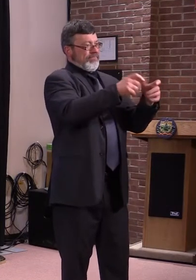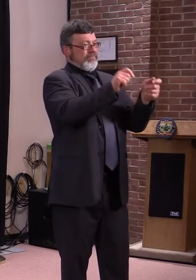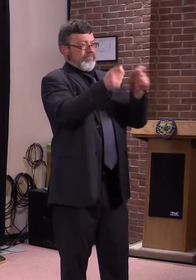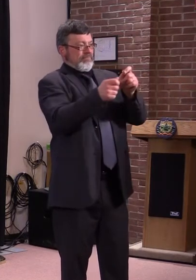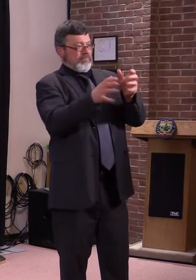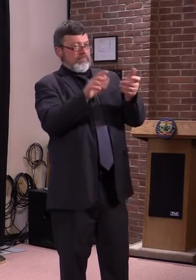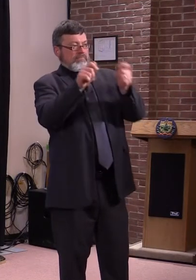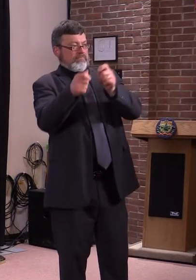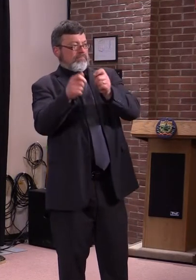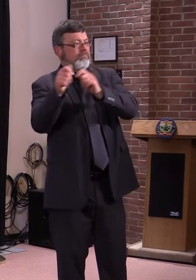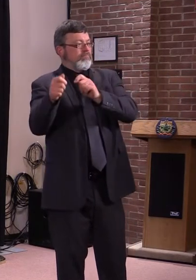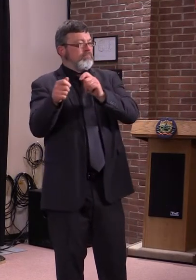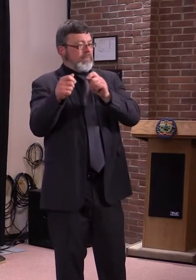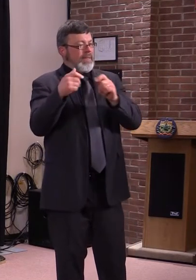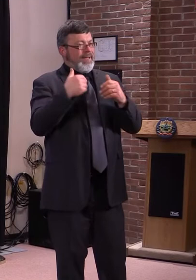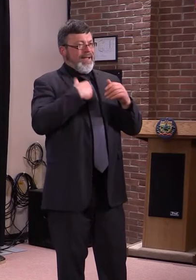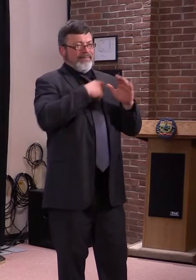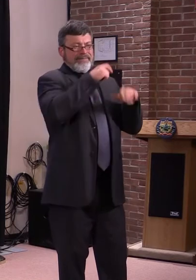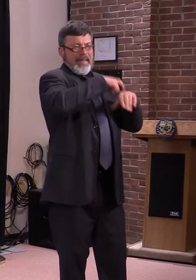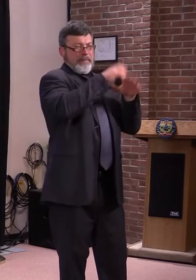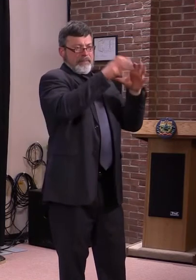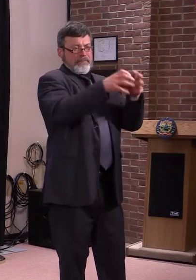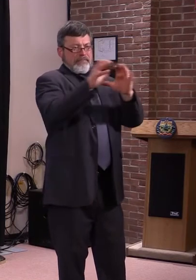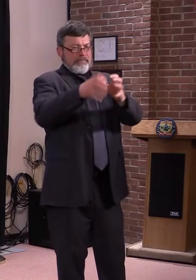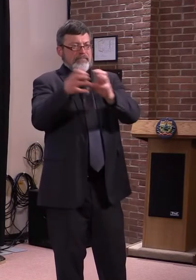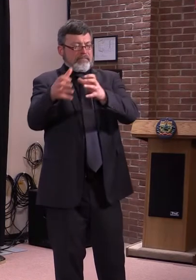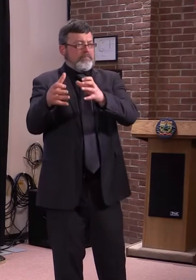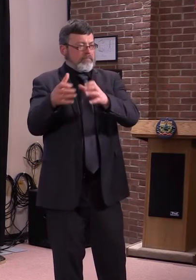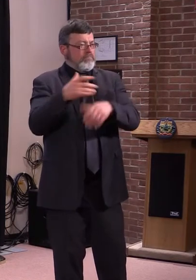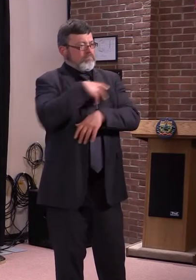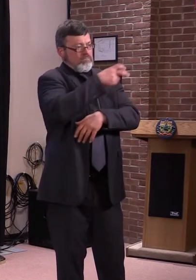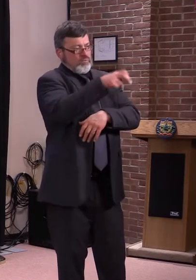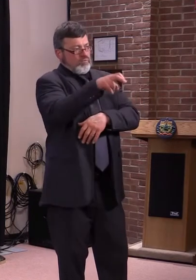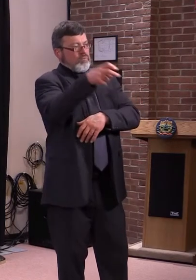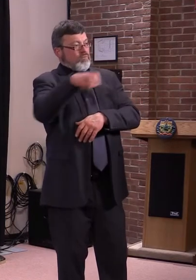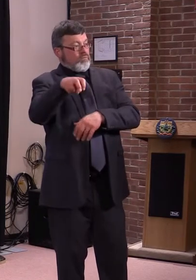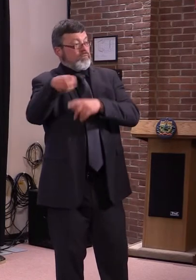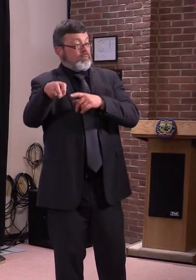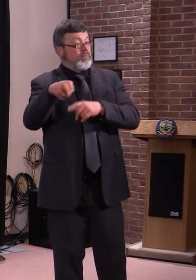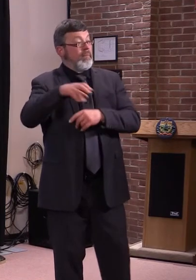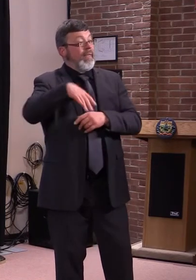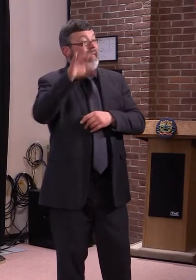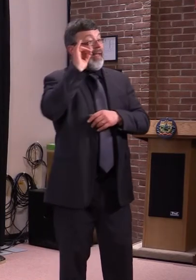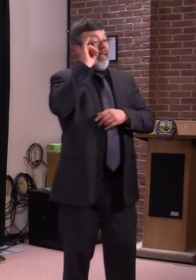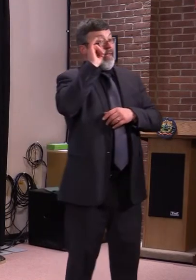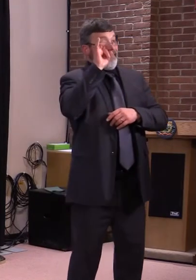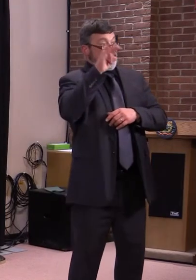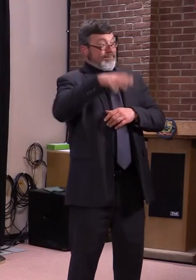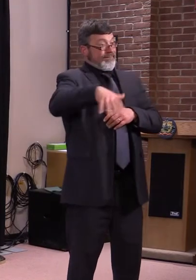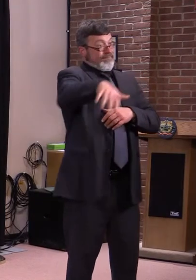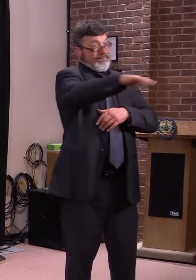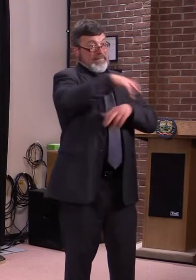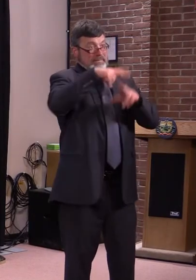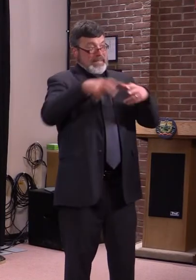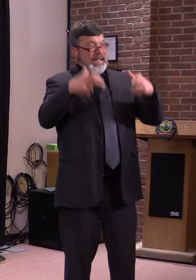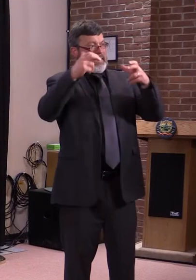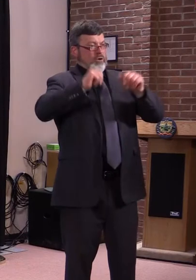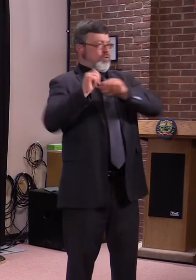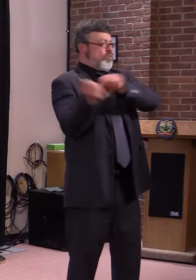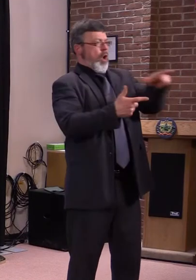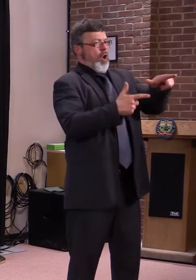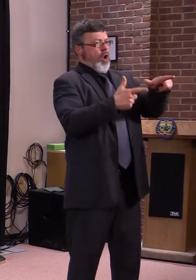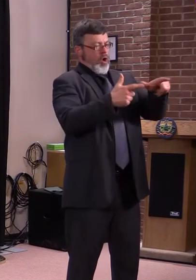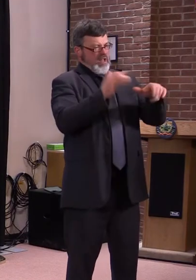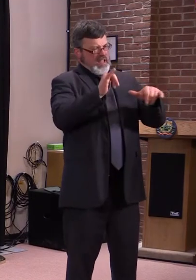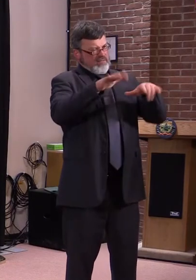a facility-wide outbreak, we may still be in a position where we're going to need to have facility-wide